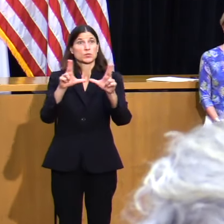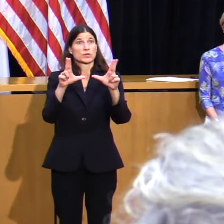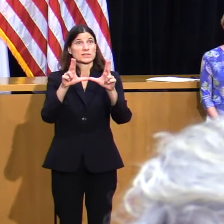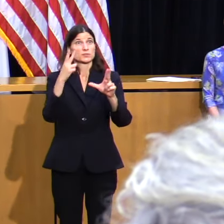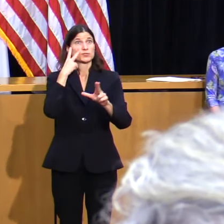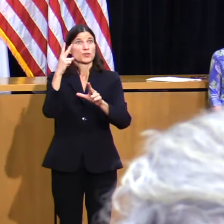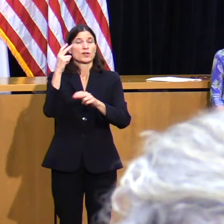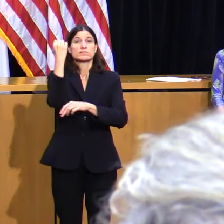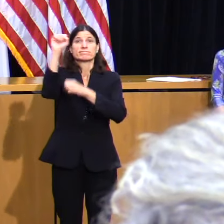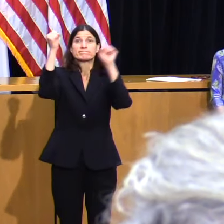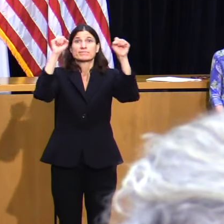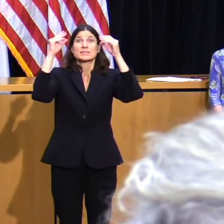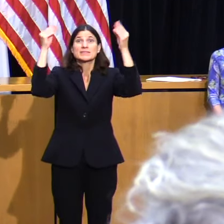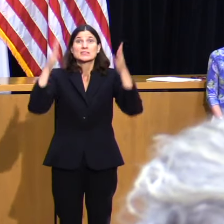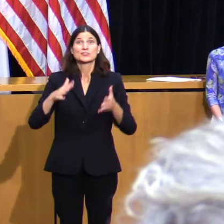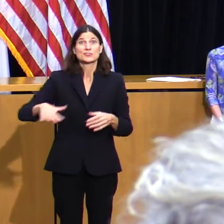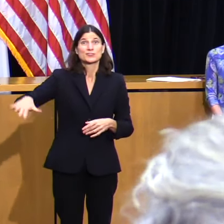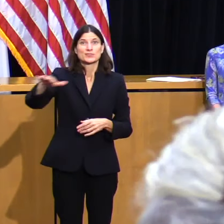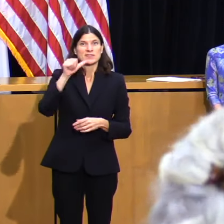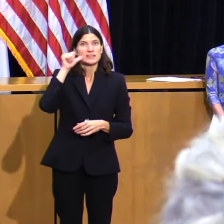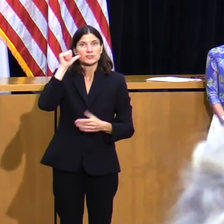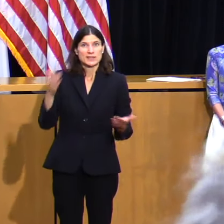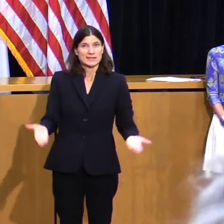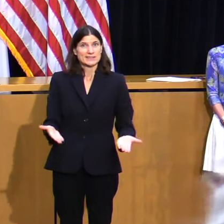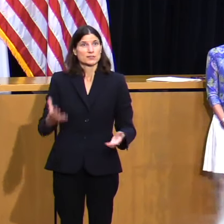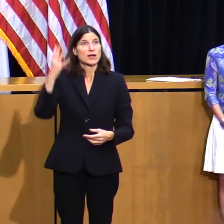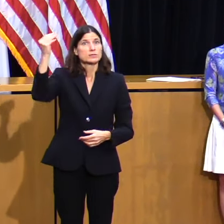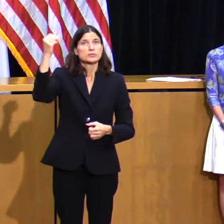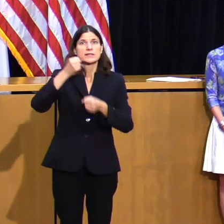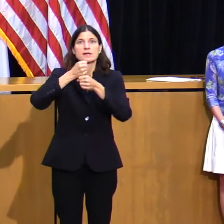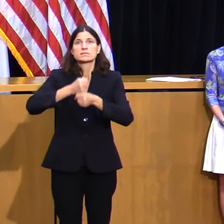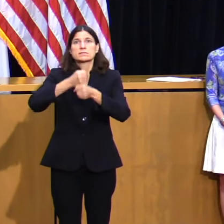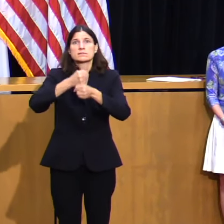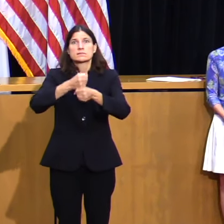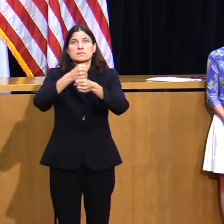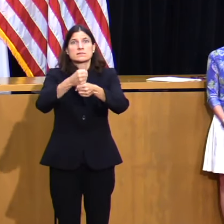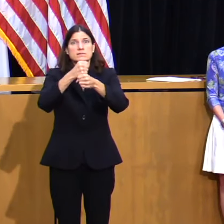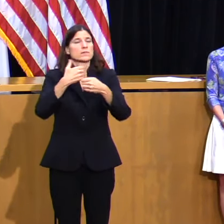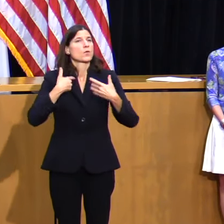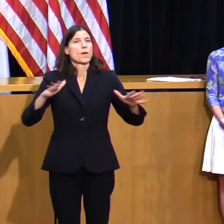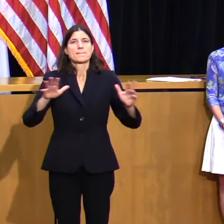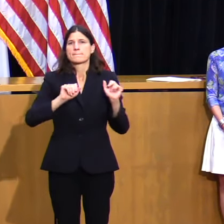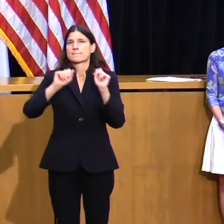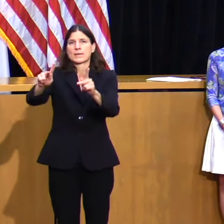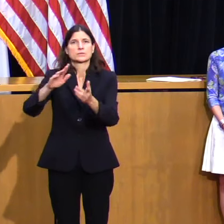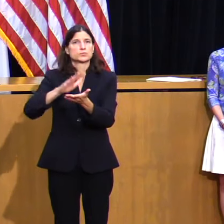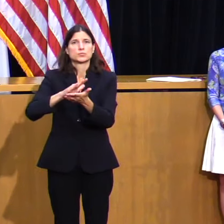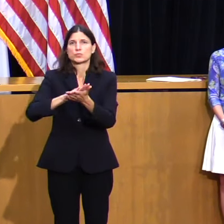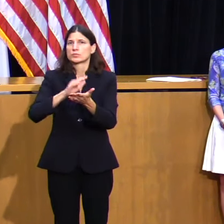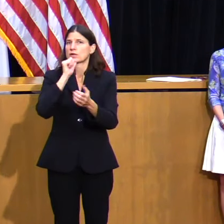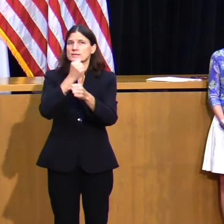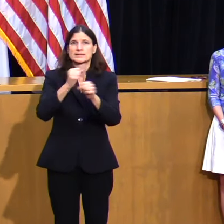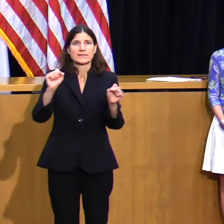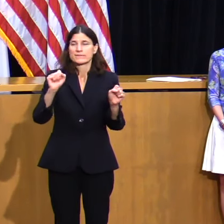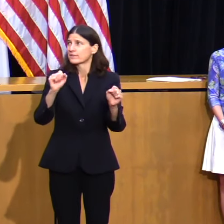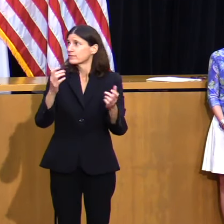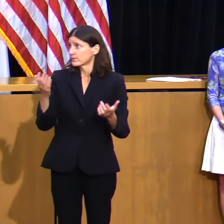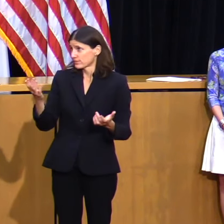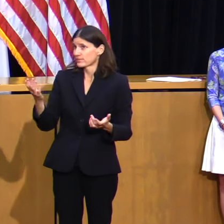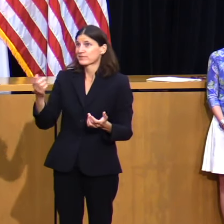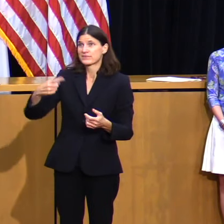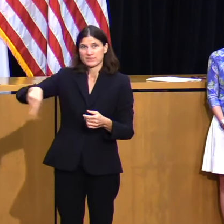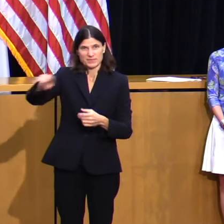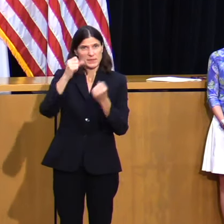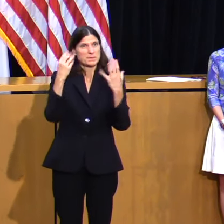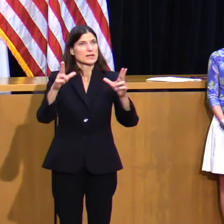They are saying they may refuse to go back to school because it's unsafe and it's putting their membership lives in danger. Are you